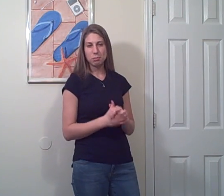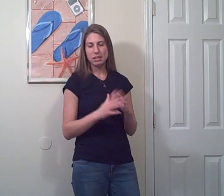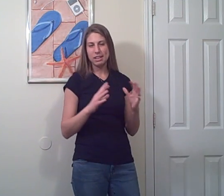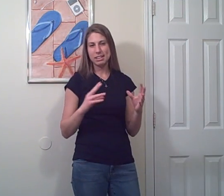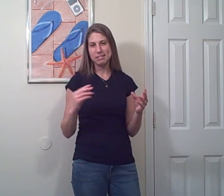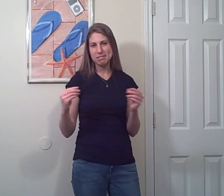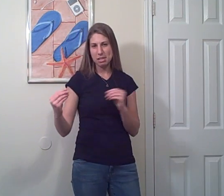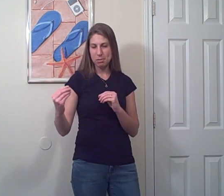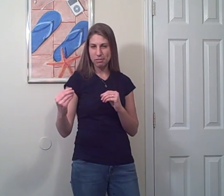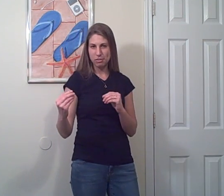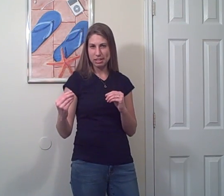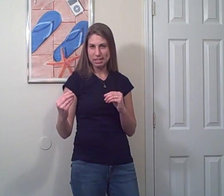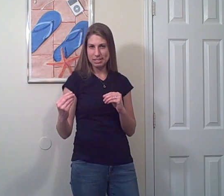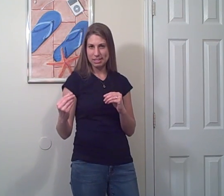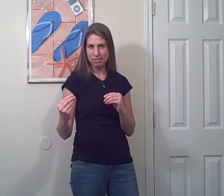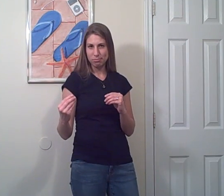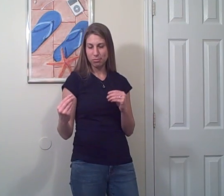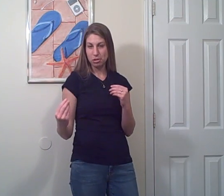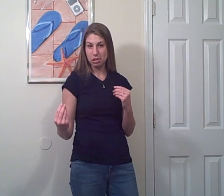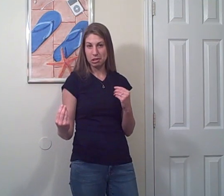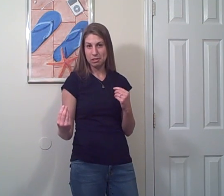be a neat tidbit for kids to learn.